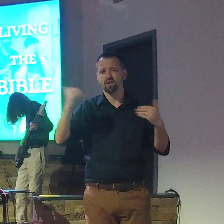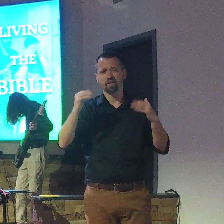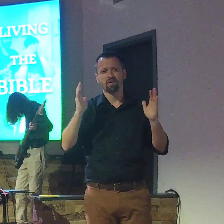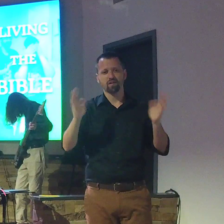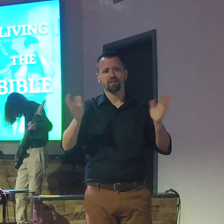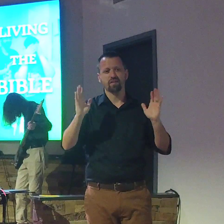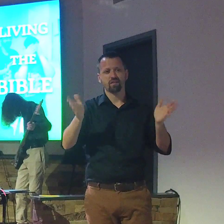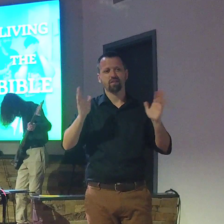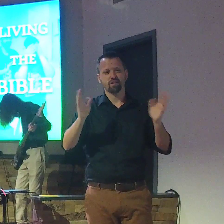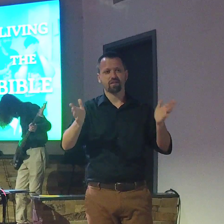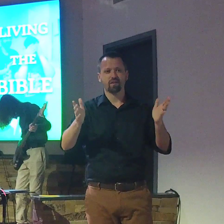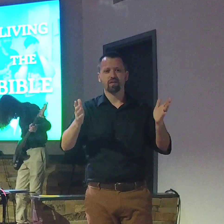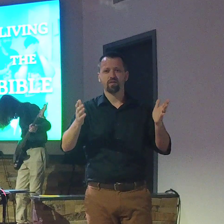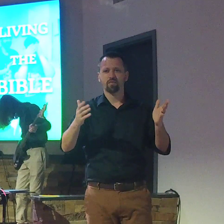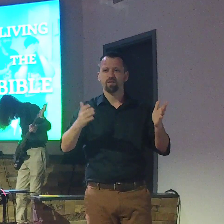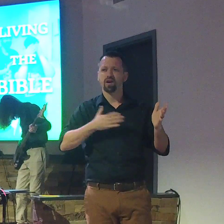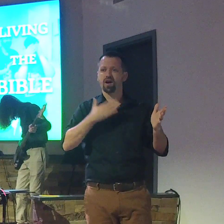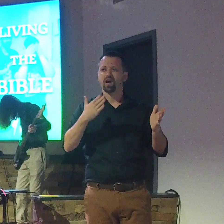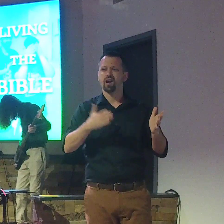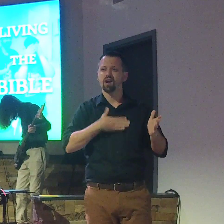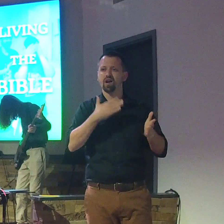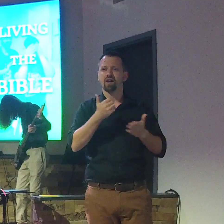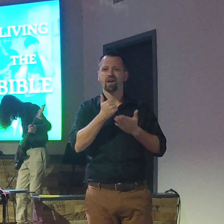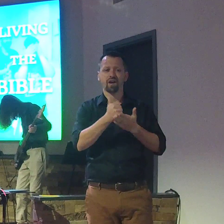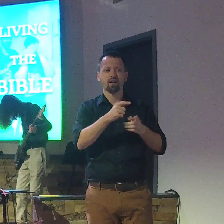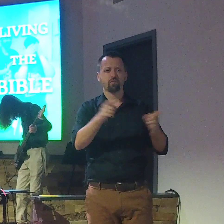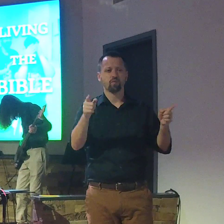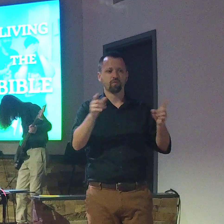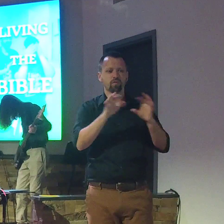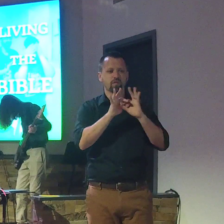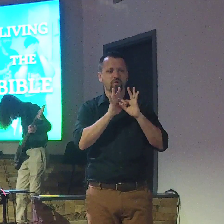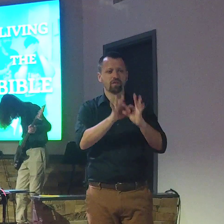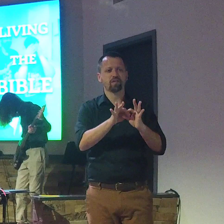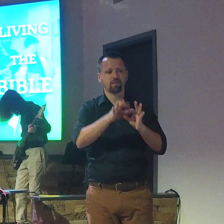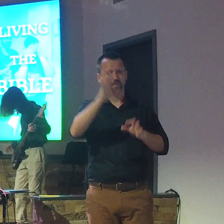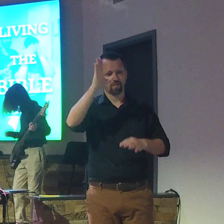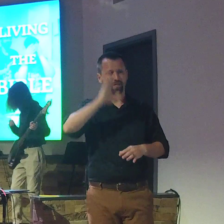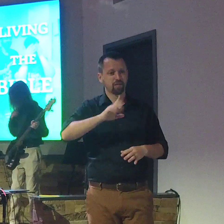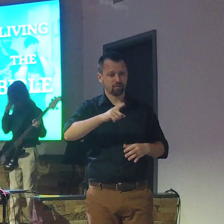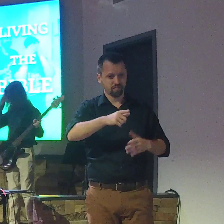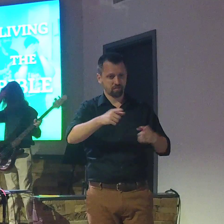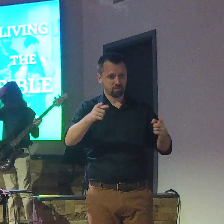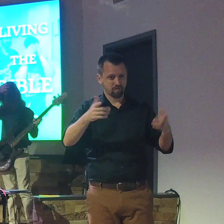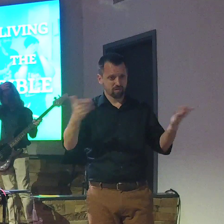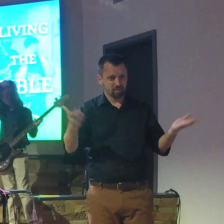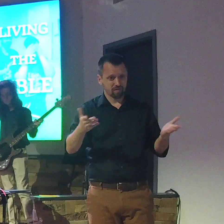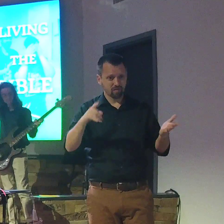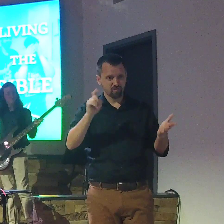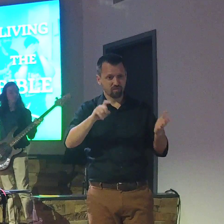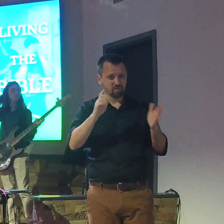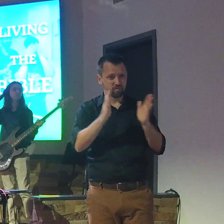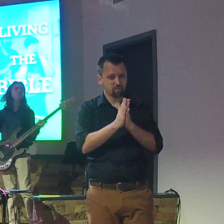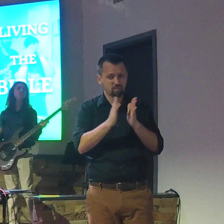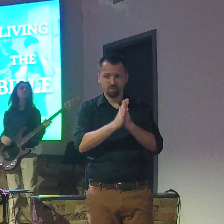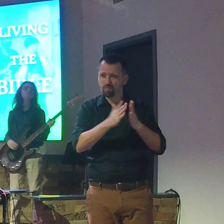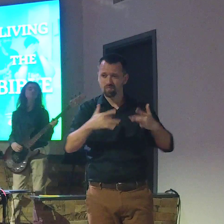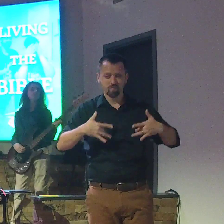them. We'd be glad to help you in your relationship with God. If you're here today and you need prayer about something going on in your